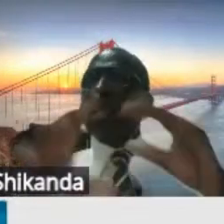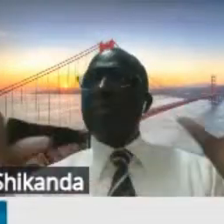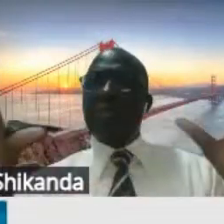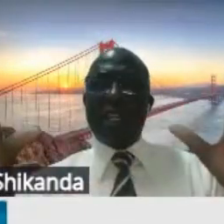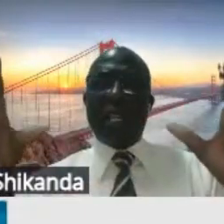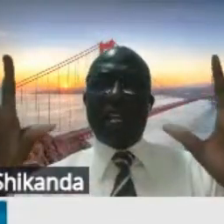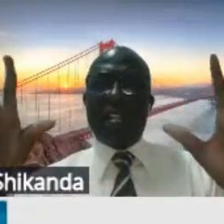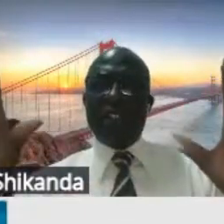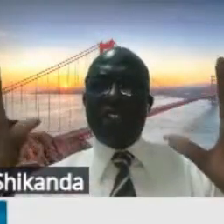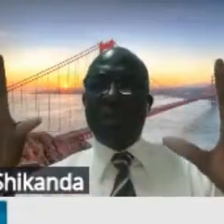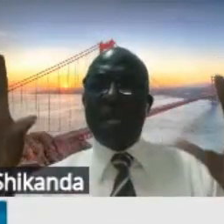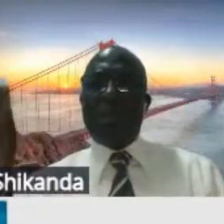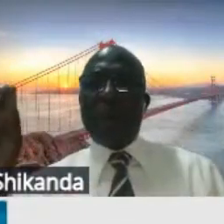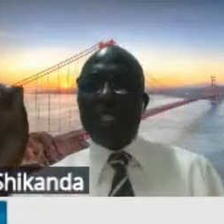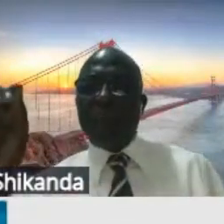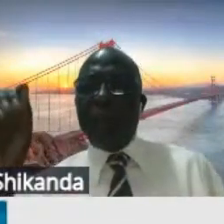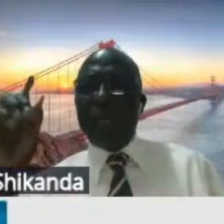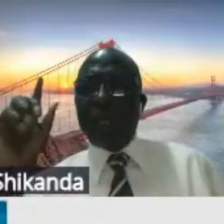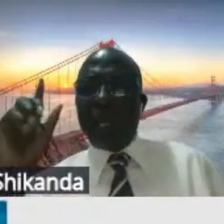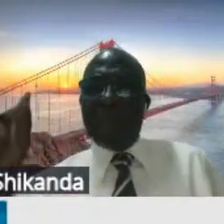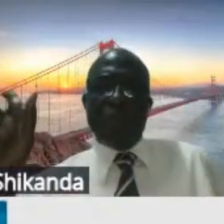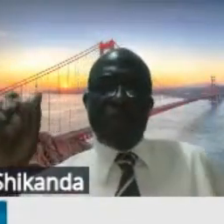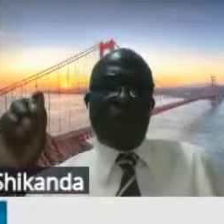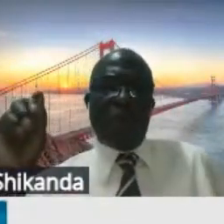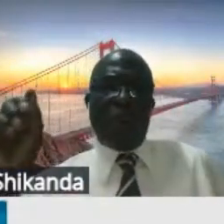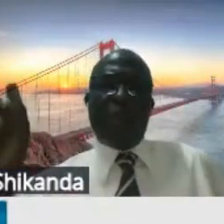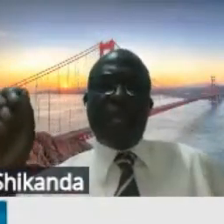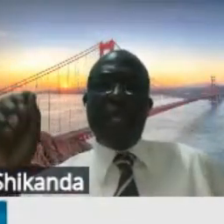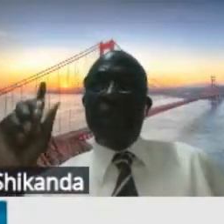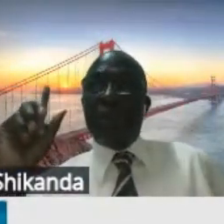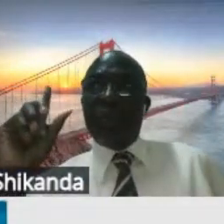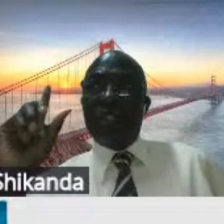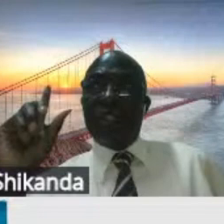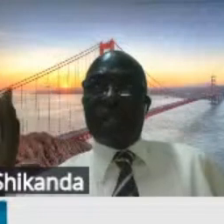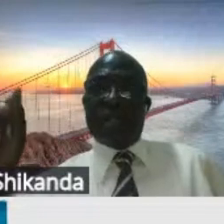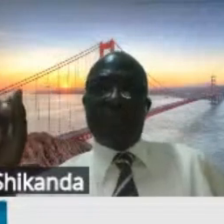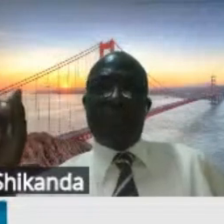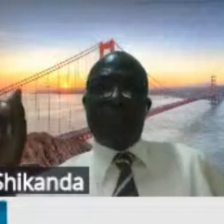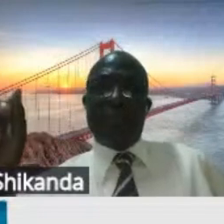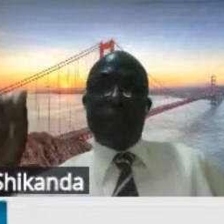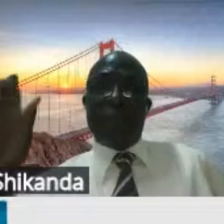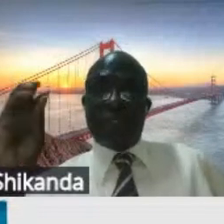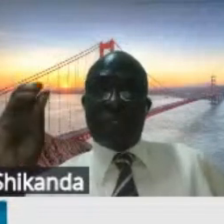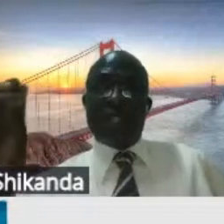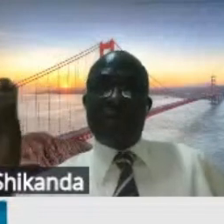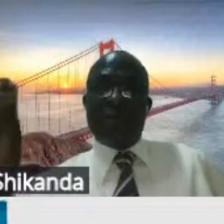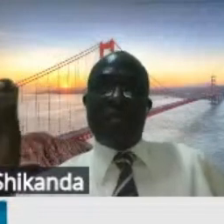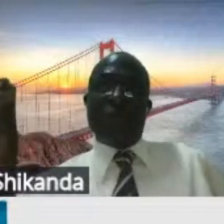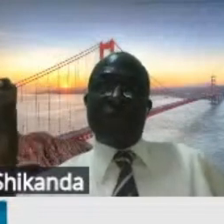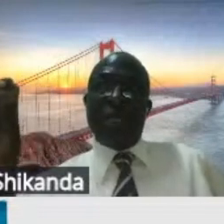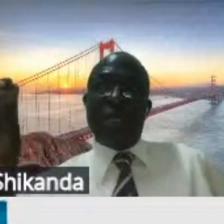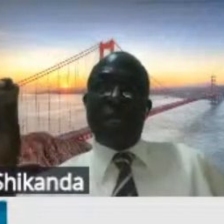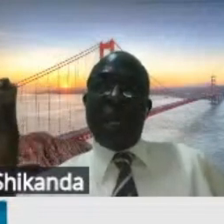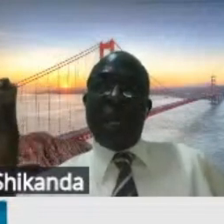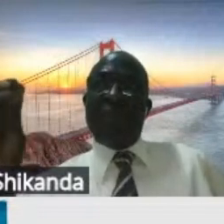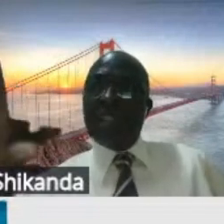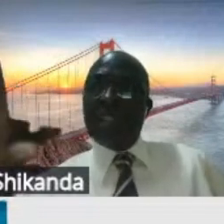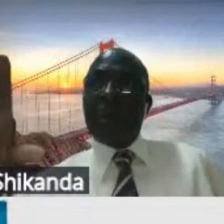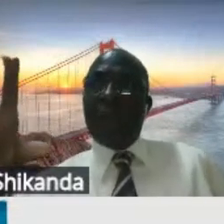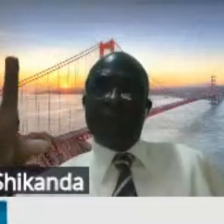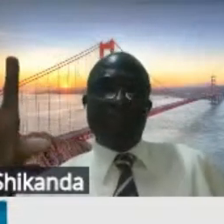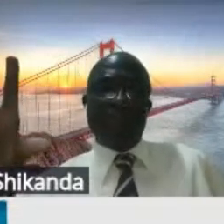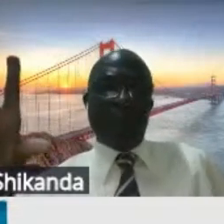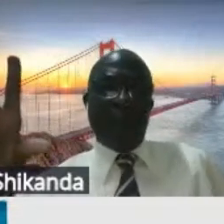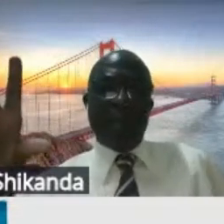not everything in a relationship. But when it comes to coping with the stress, with the stressful issues, and there is